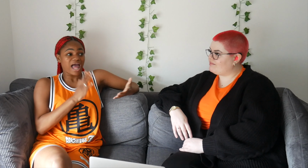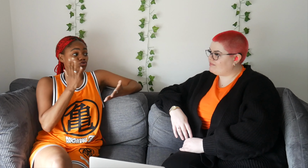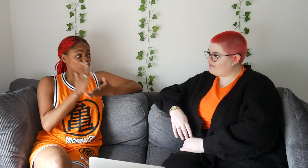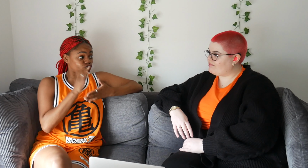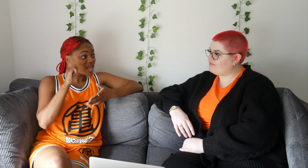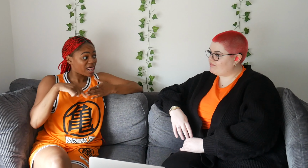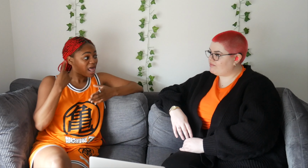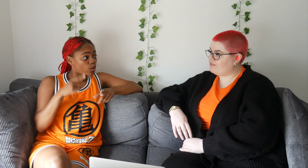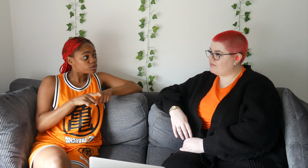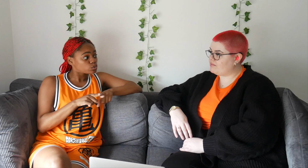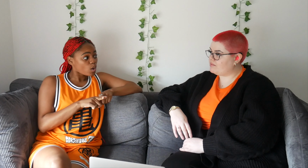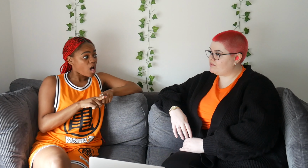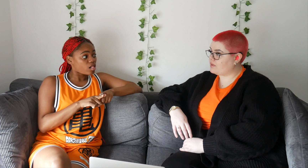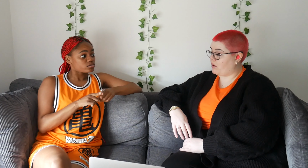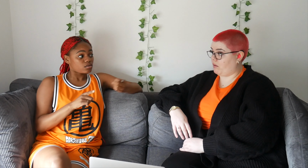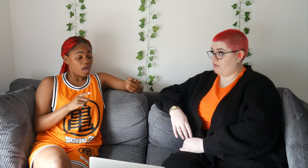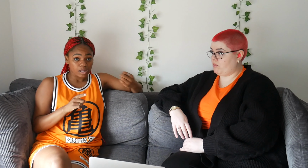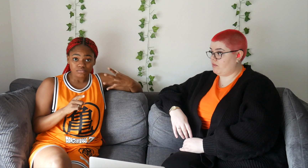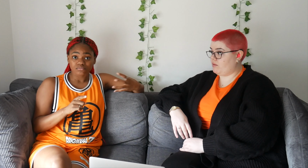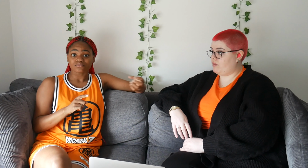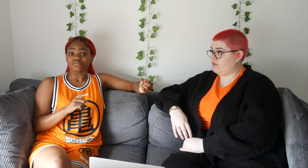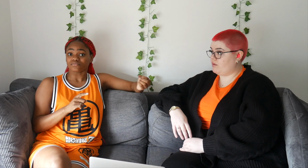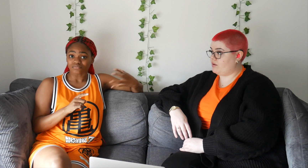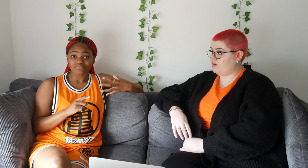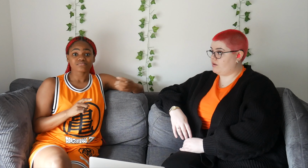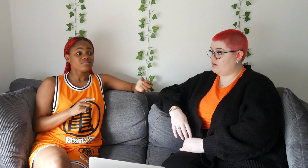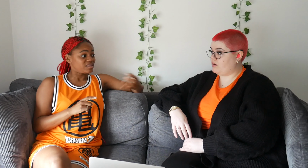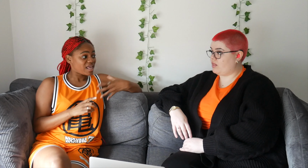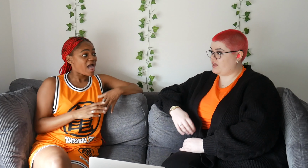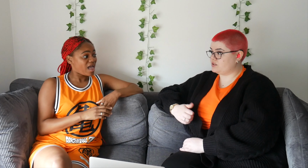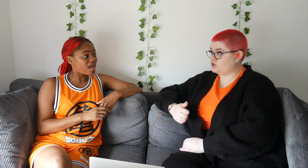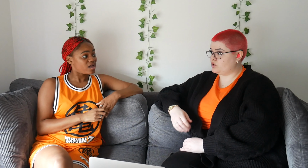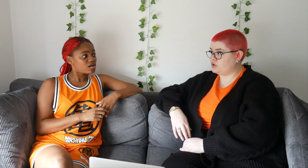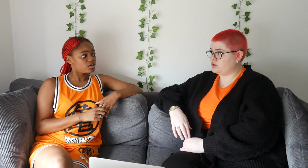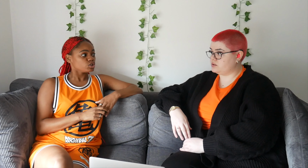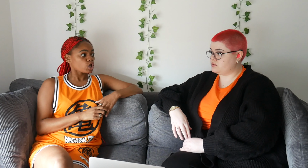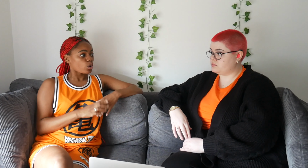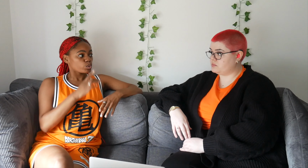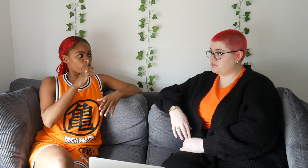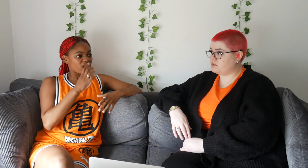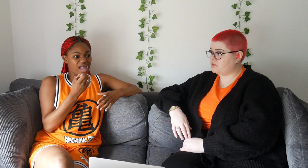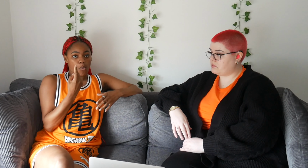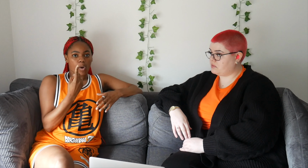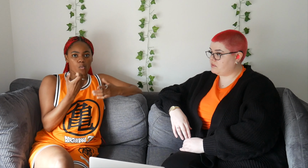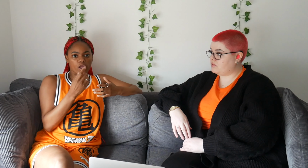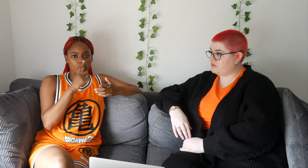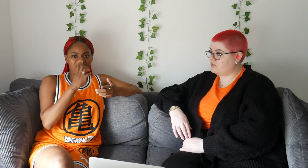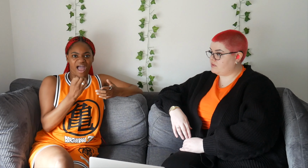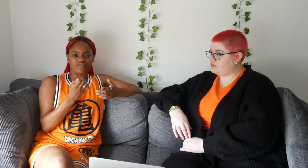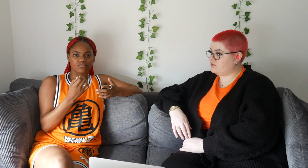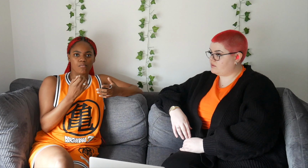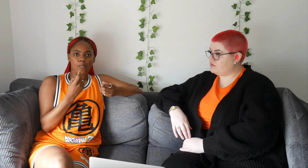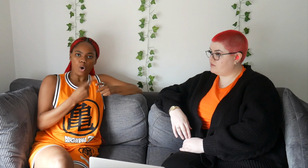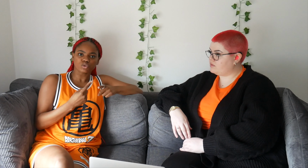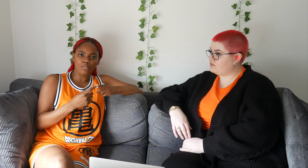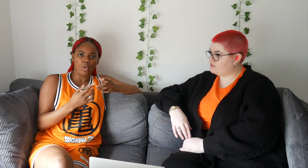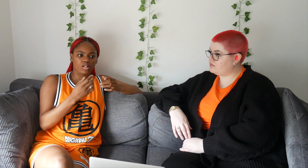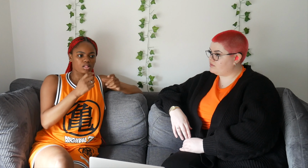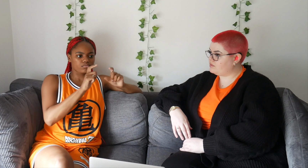flashes, and it's really loud as well, like just constantly ringing. Yeah, that's good. So you can get one where you can have multiple